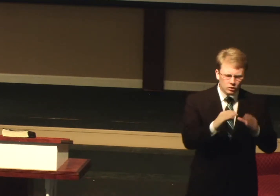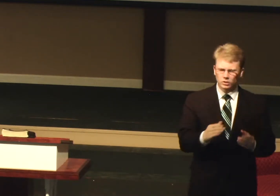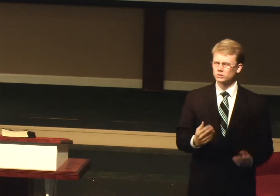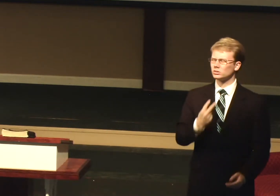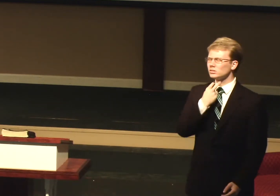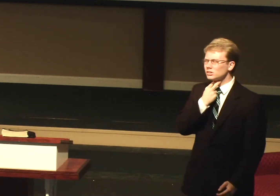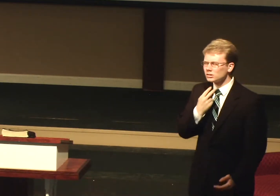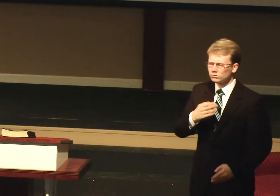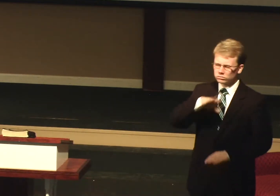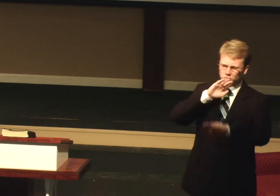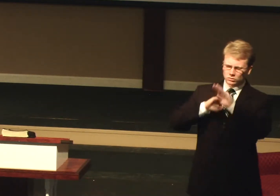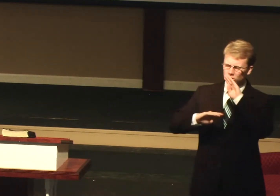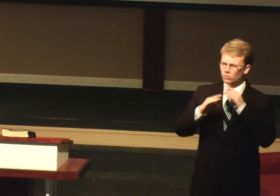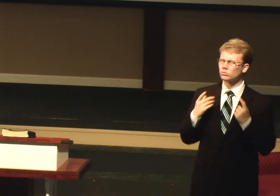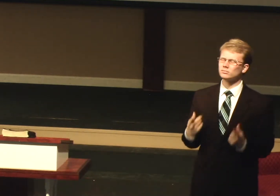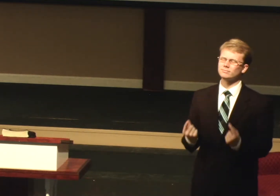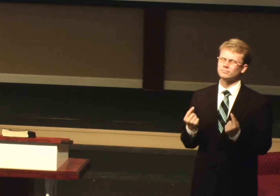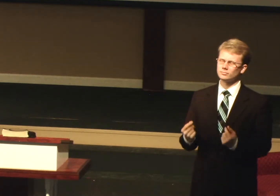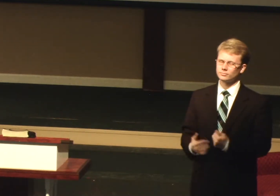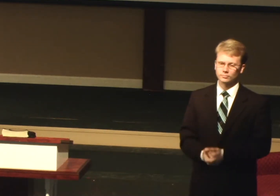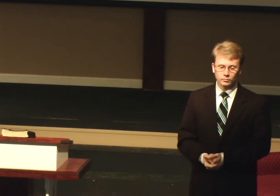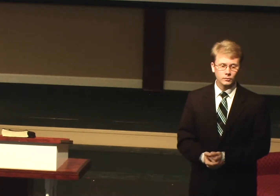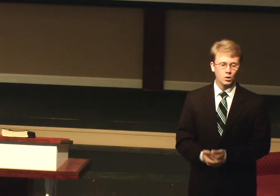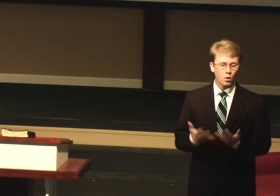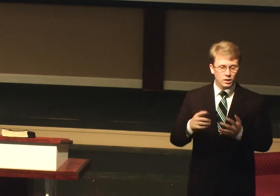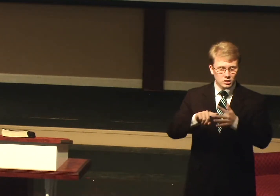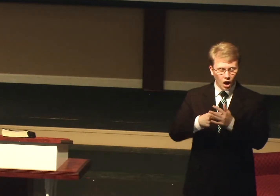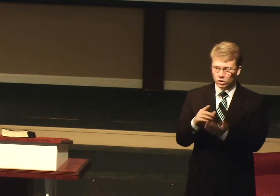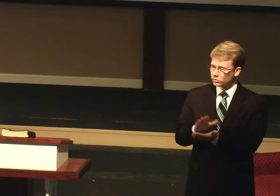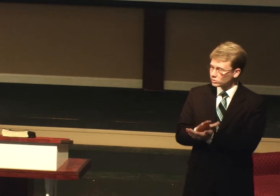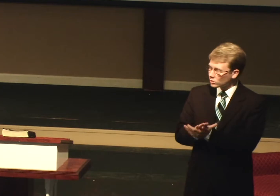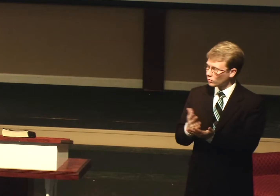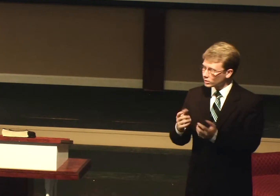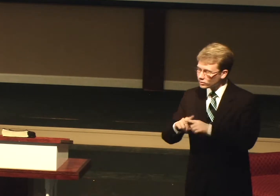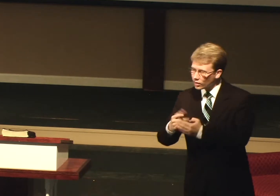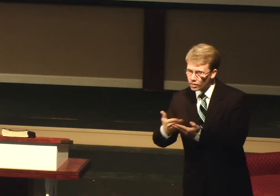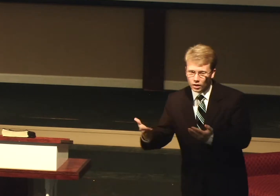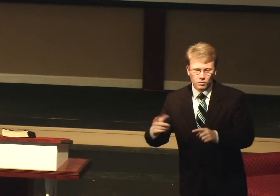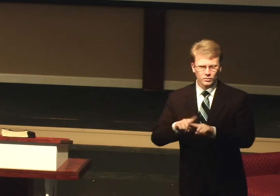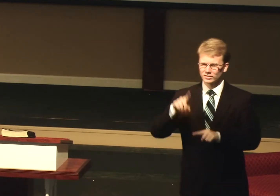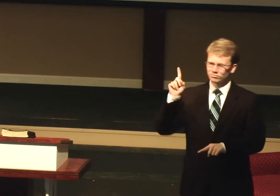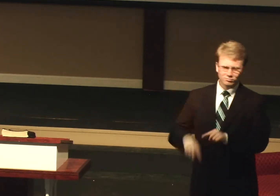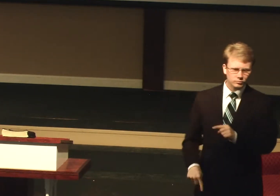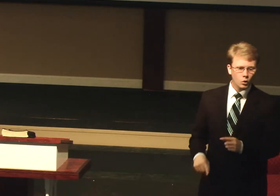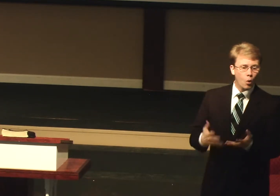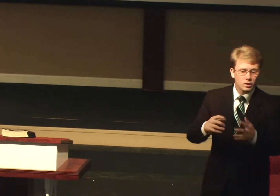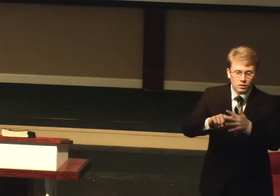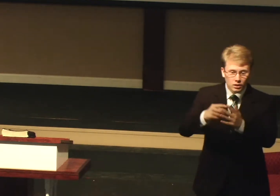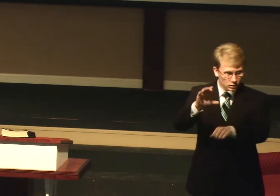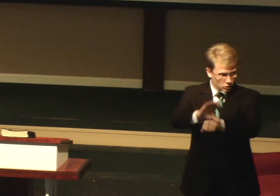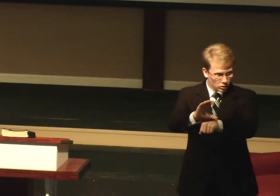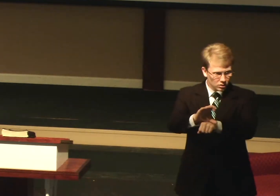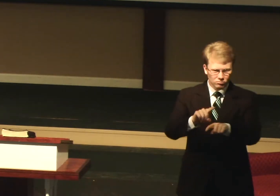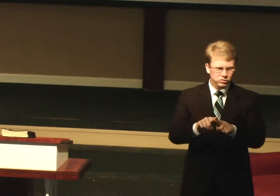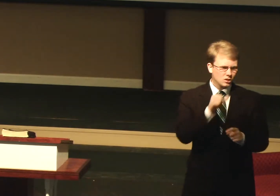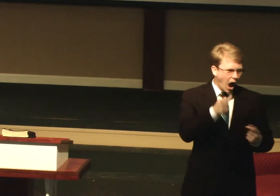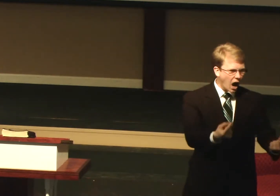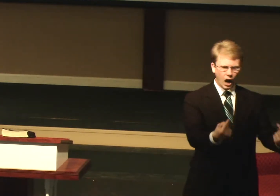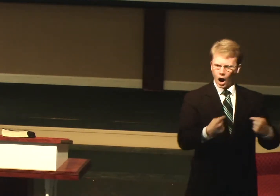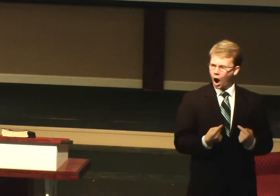don't know how to communicate, how to reach them. It's so frustrating. We want to start a school, but we can't. We want to